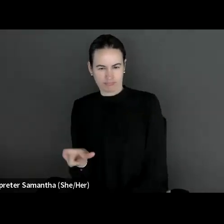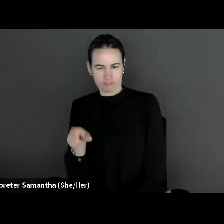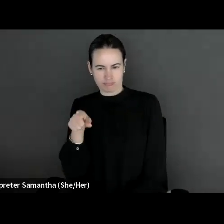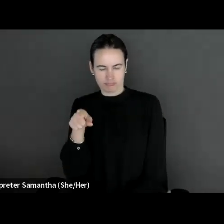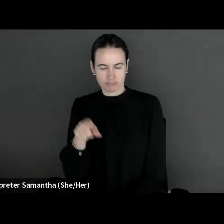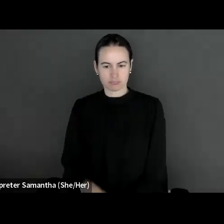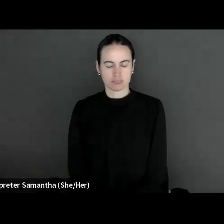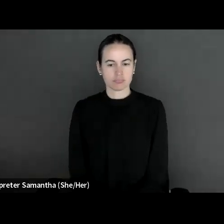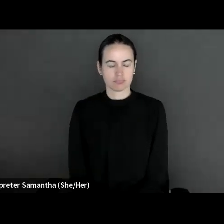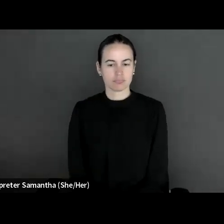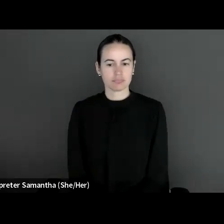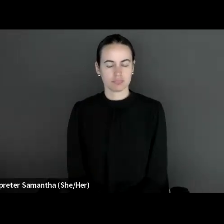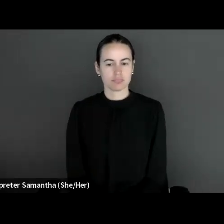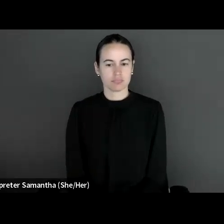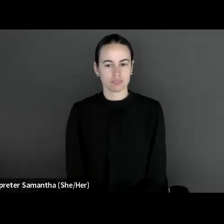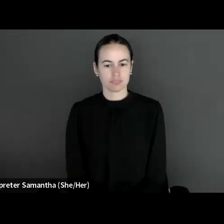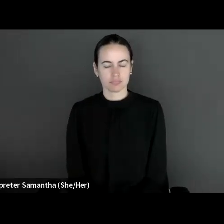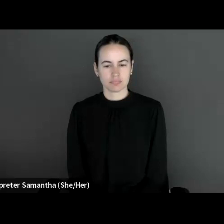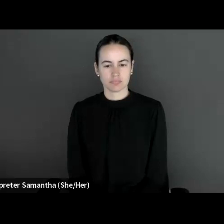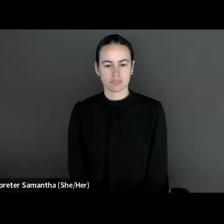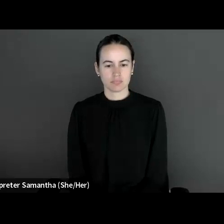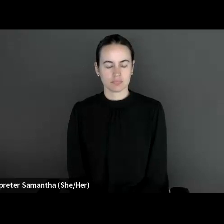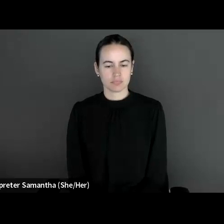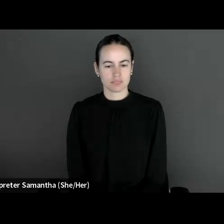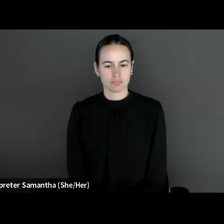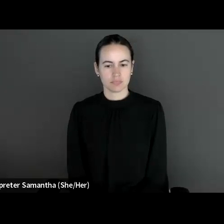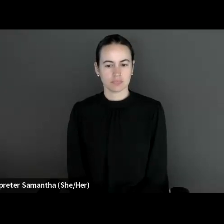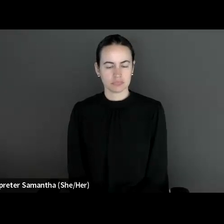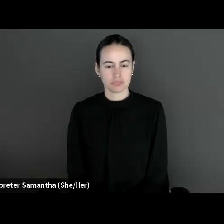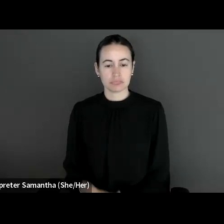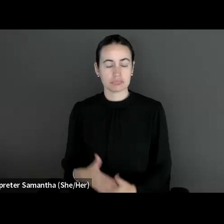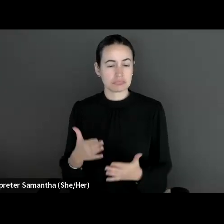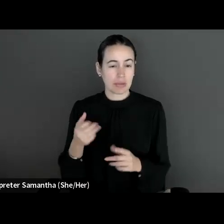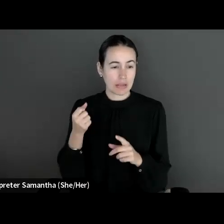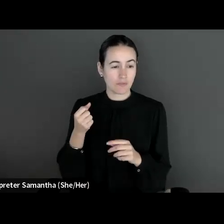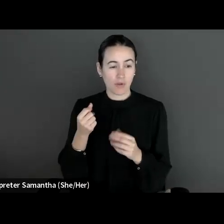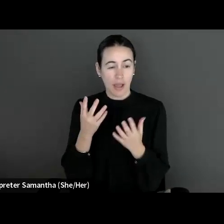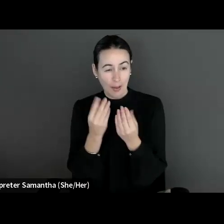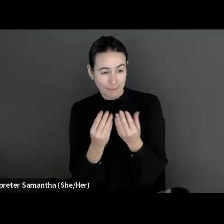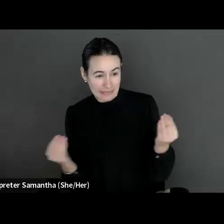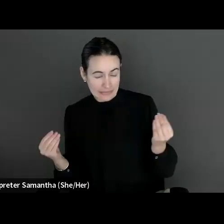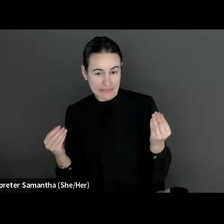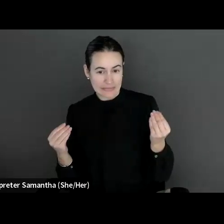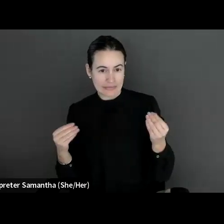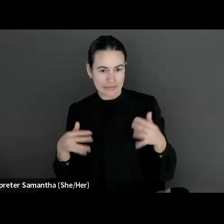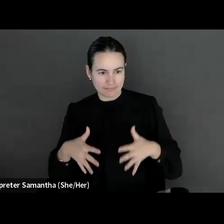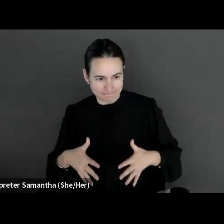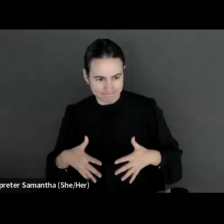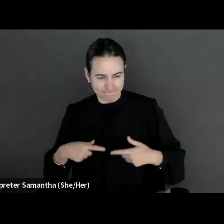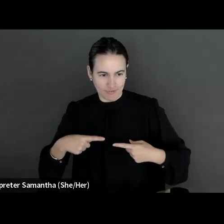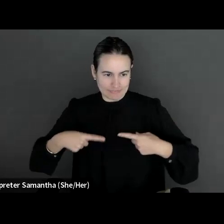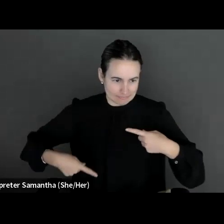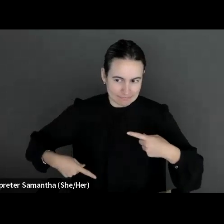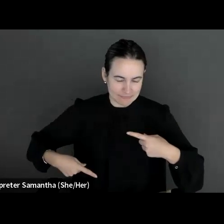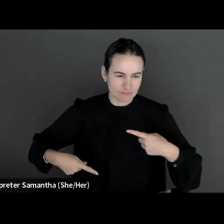There was no significant effect for number of hesitations. However, there was